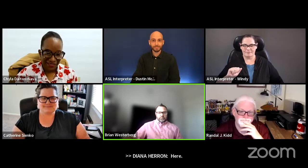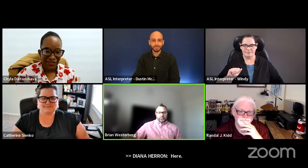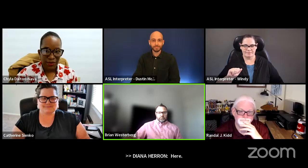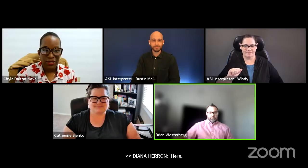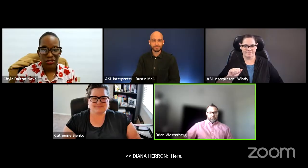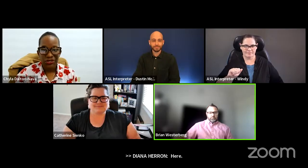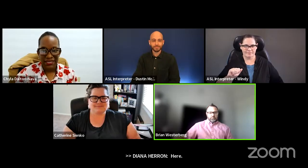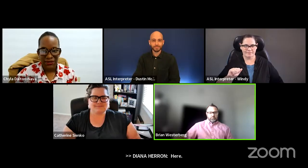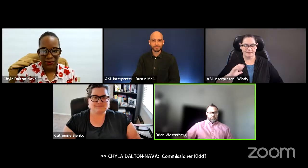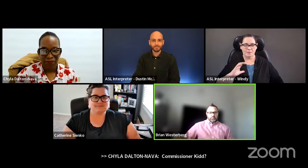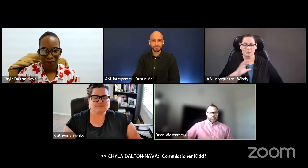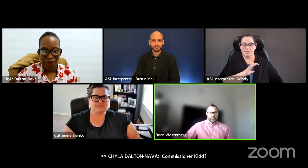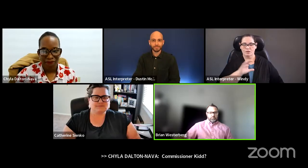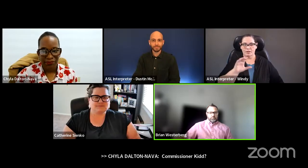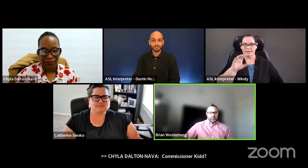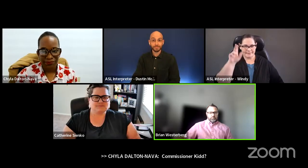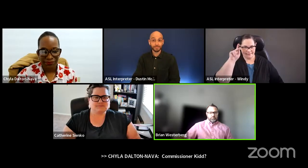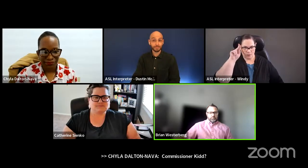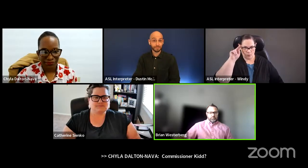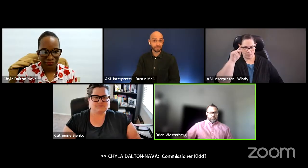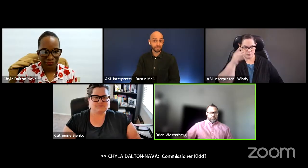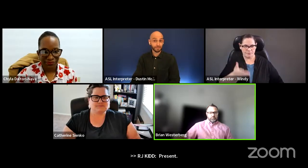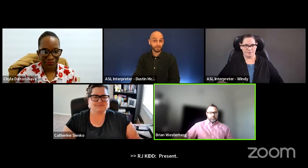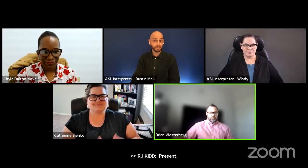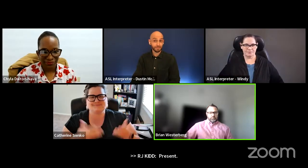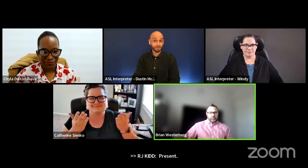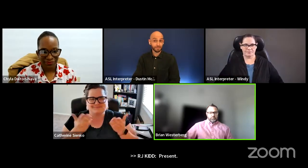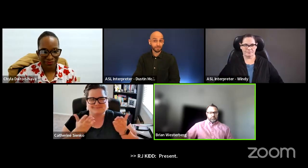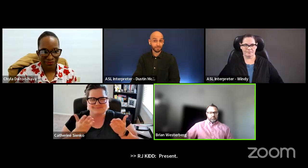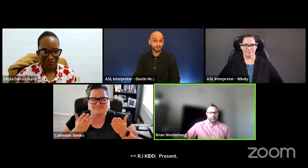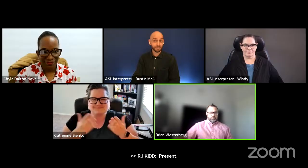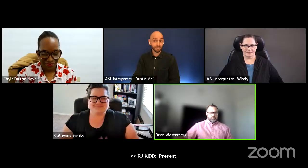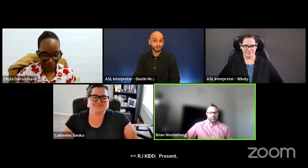Present. Commissioner Cinco?